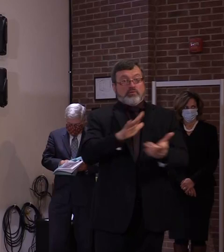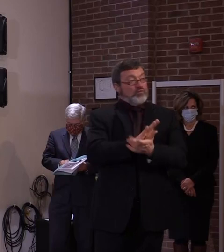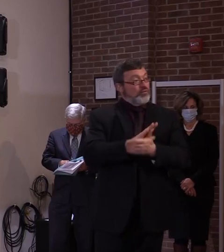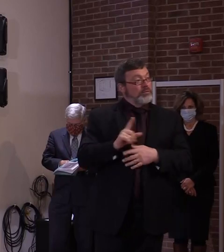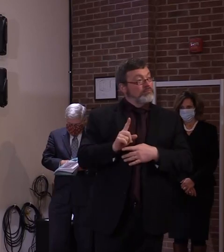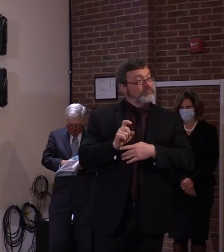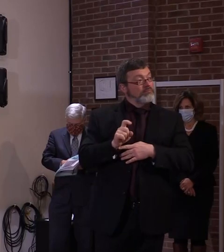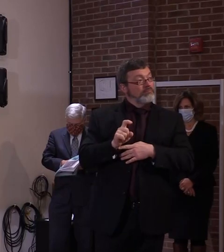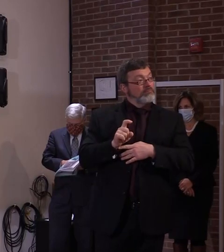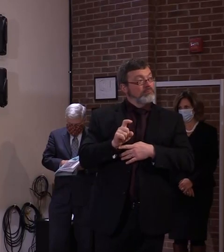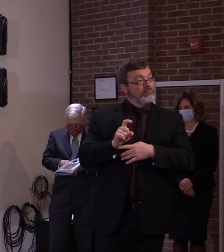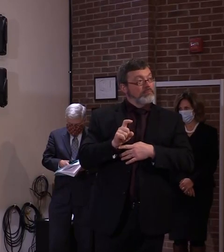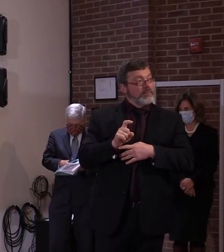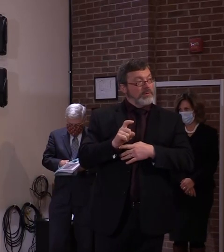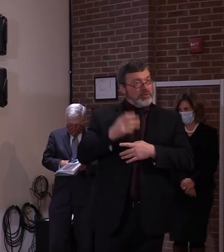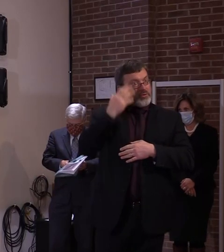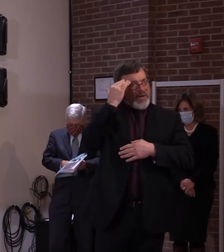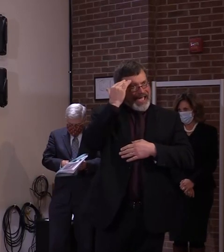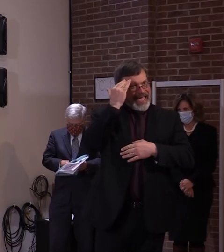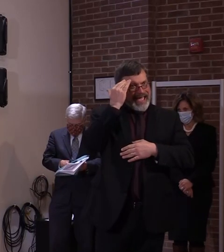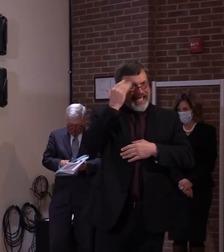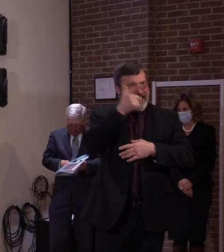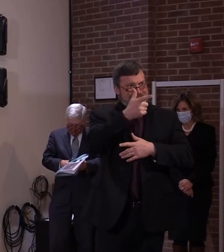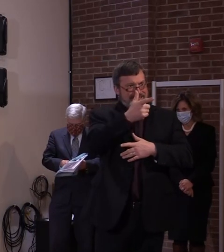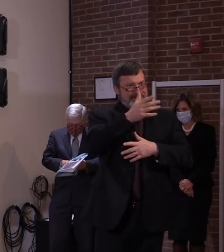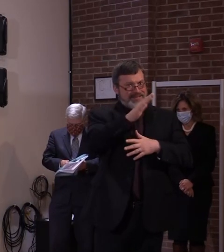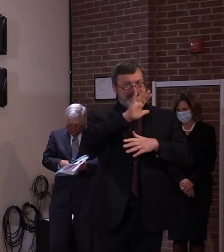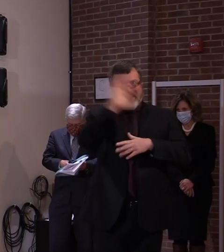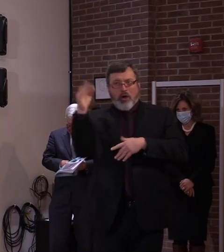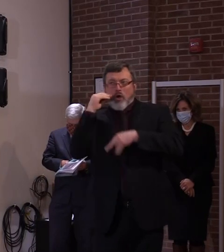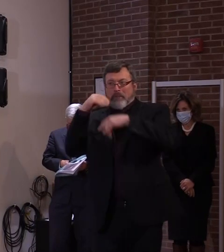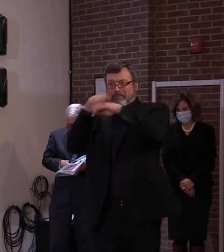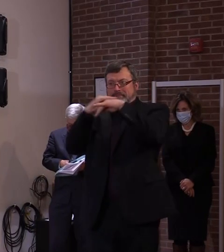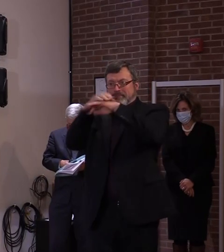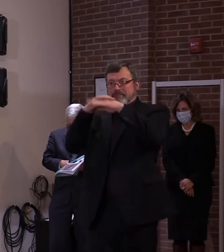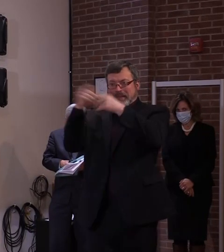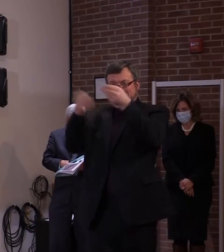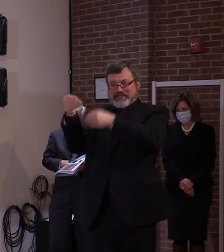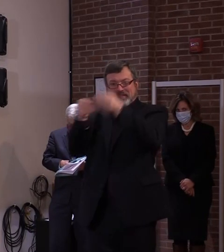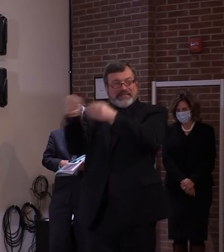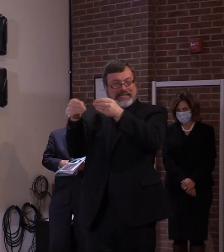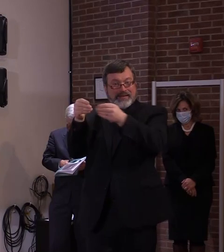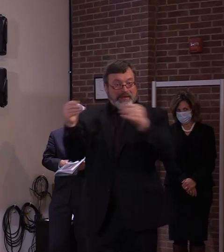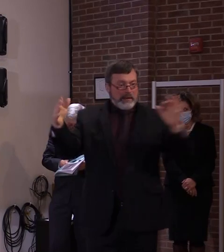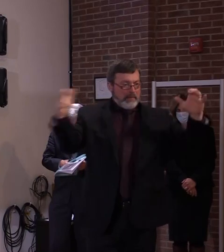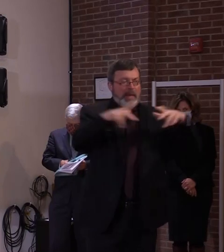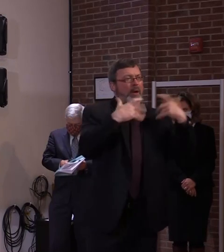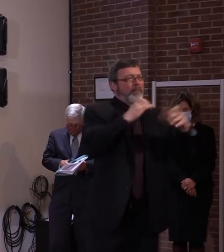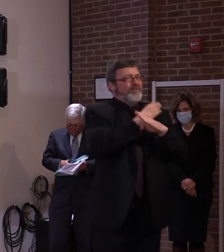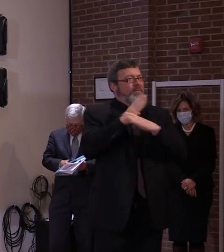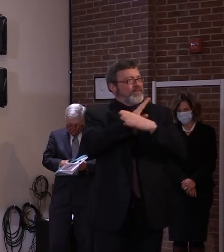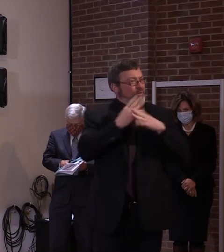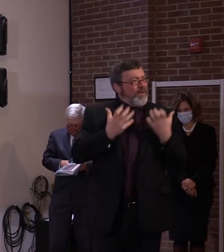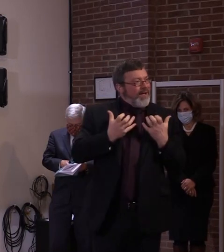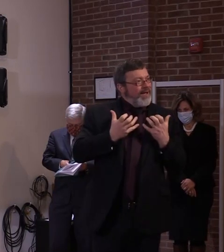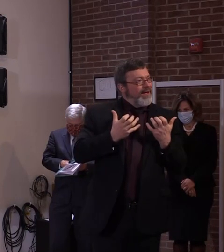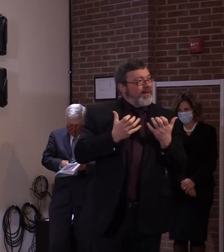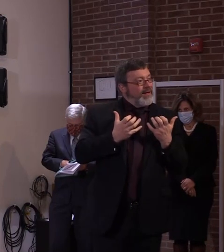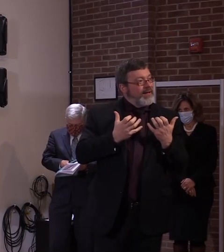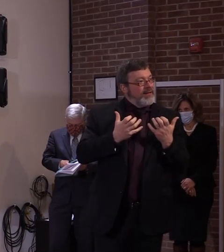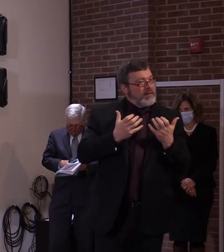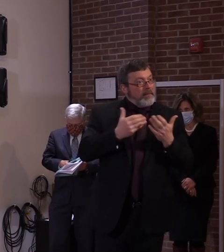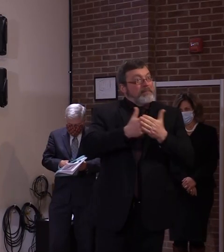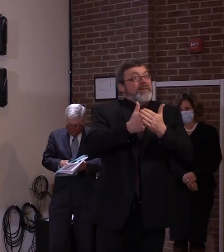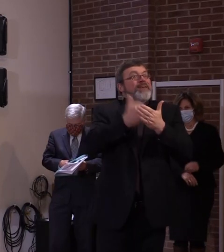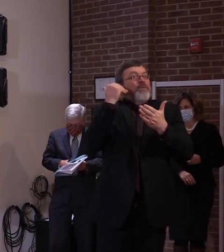those germs circulating again, it seems like there's going to be this sweet spot of trying to figure out, are people infected before they spend too much